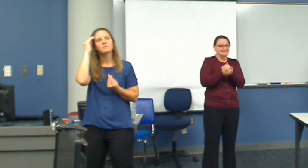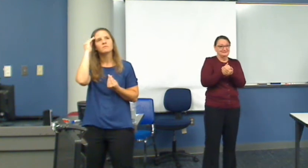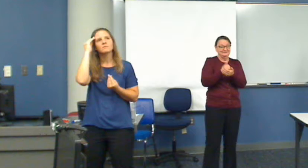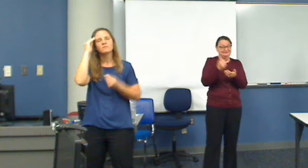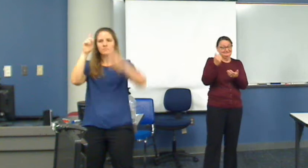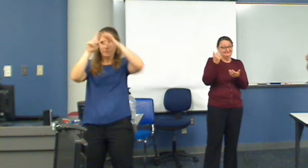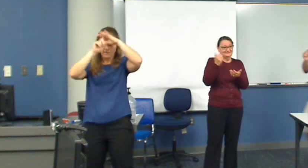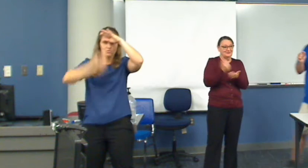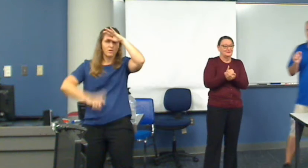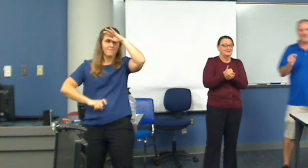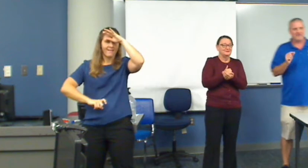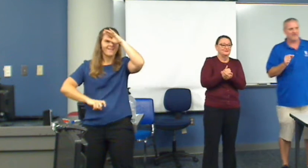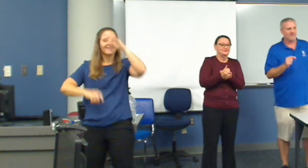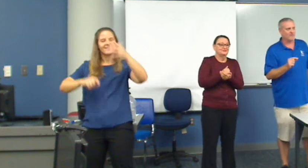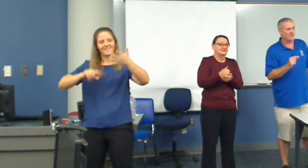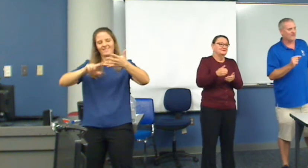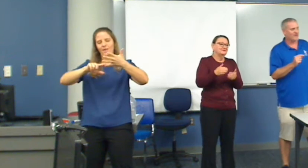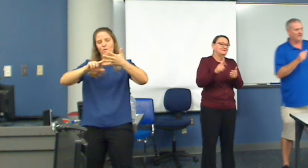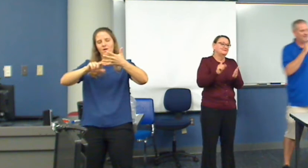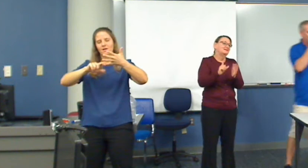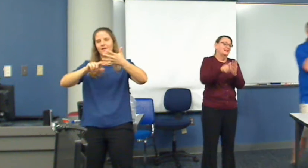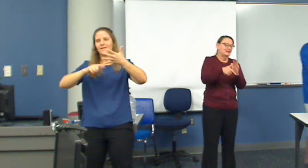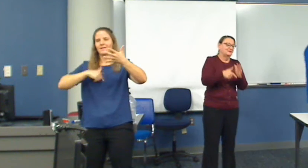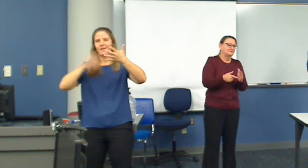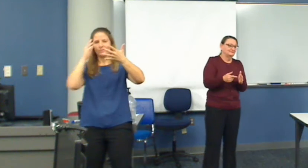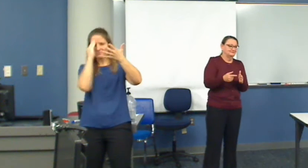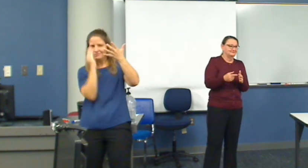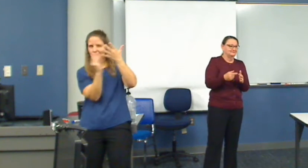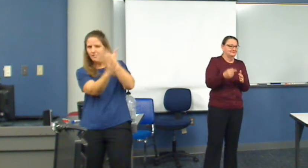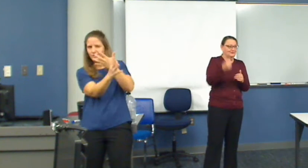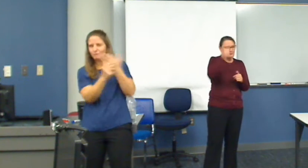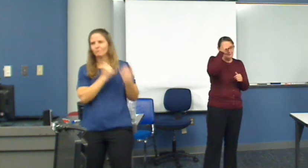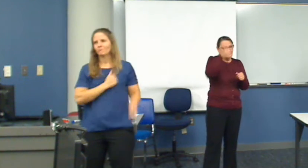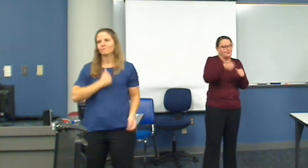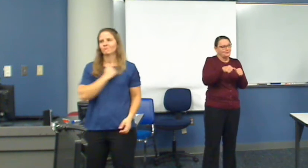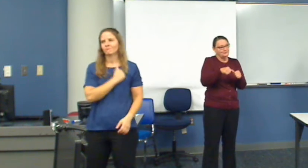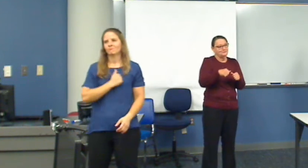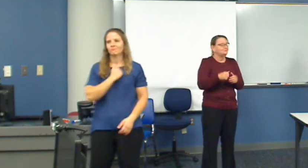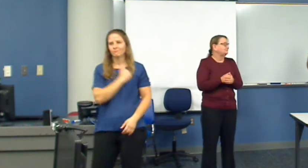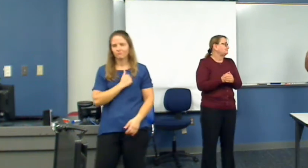I'm drawing a blank. I'll get back. I'll get you the 5th one before I leave. Sorry about that.